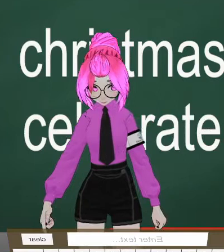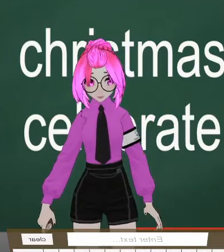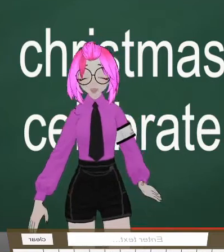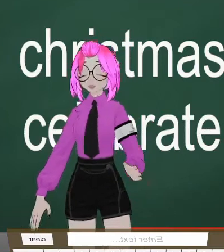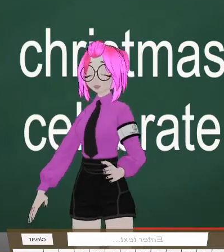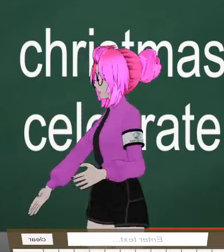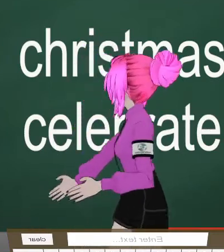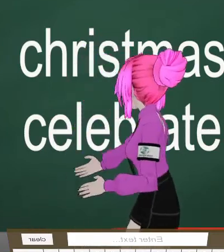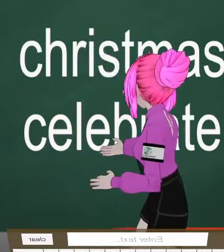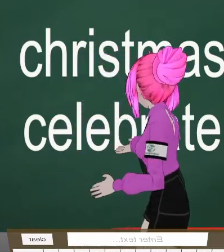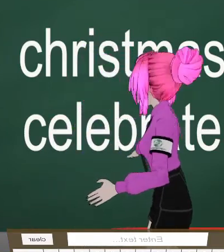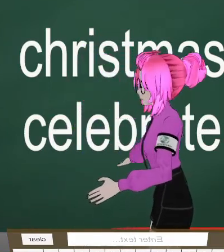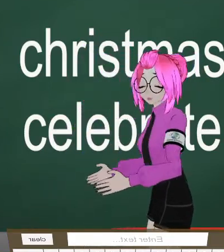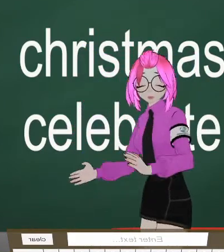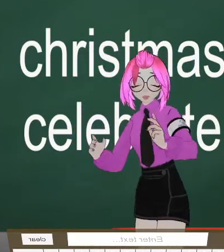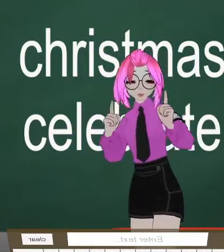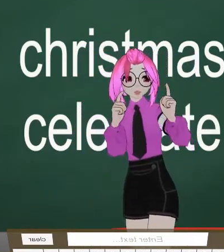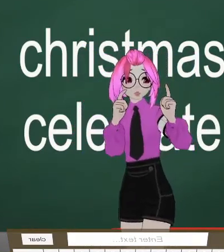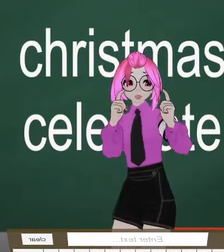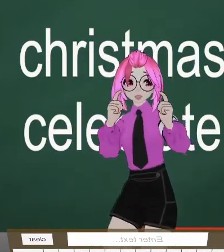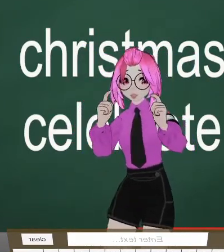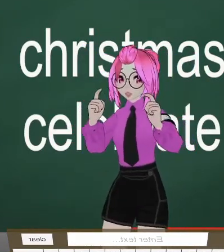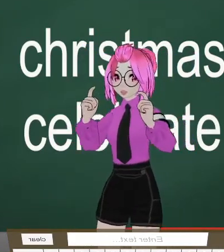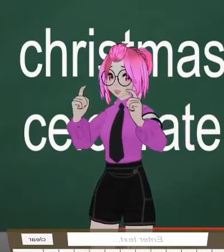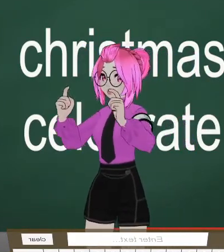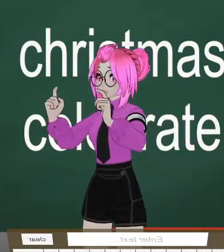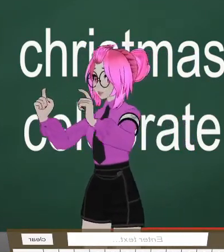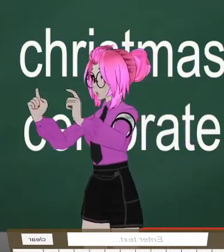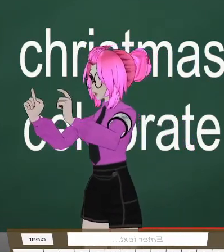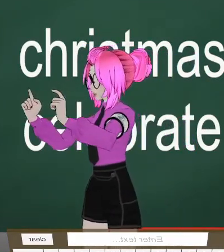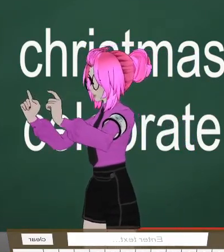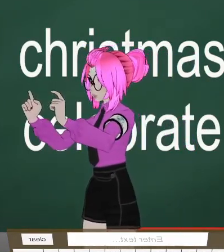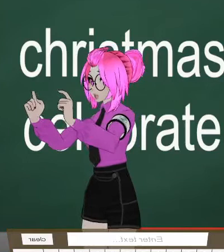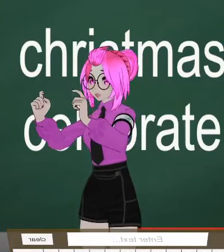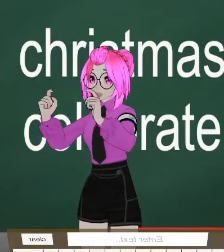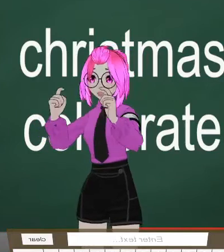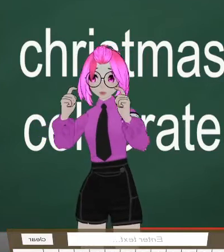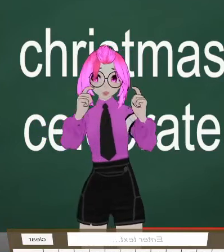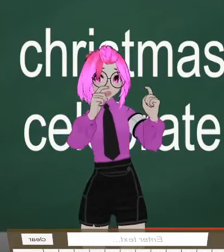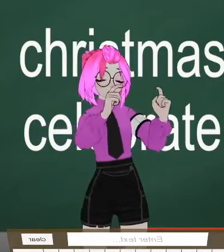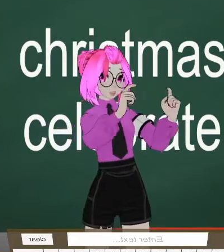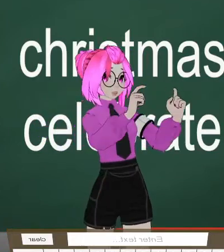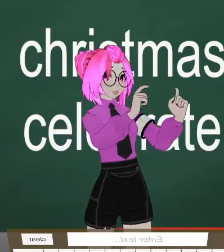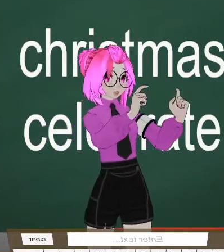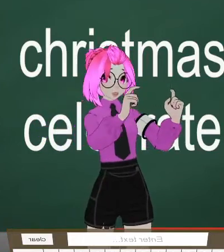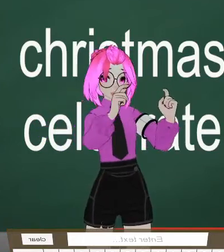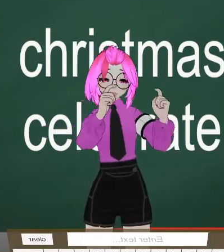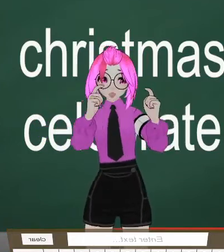okay celebrate if you are using index or if you are doing this in real life we're going to have x hands which looks like that